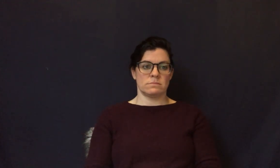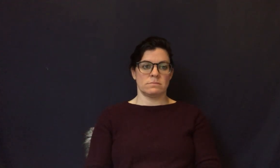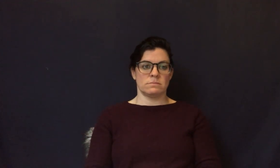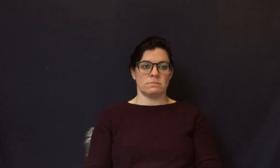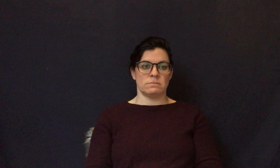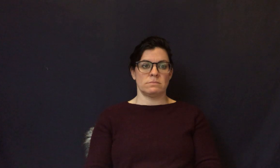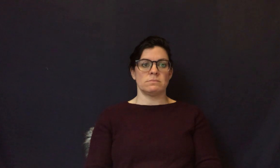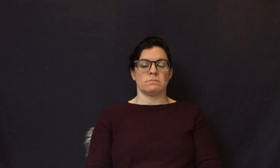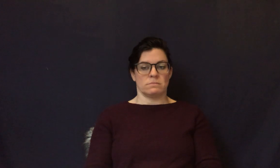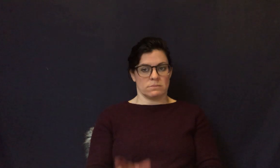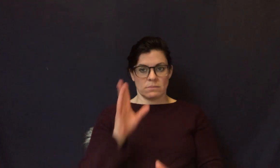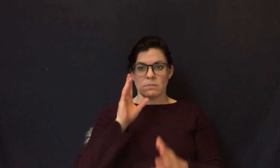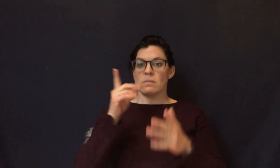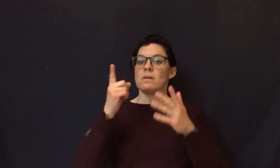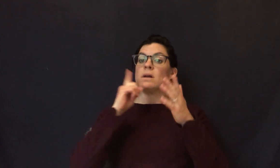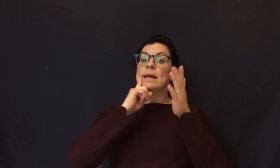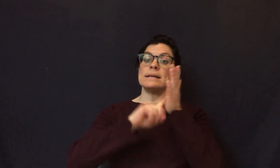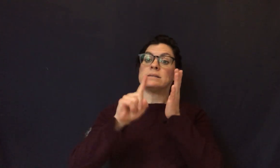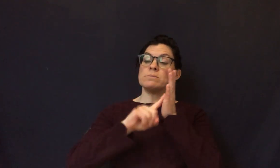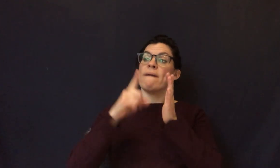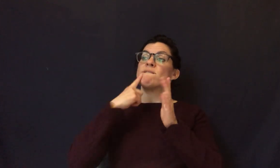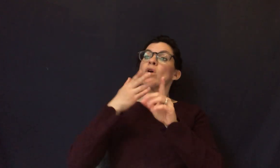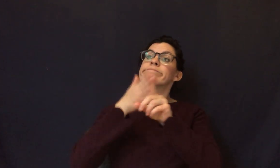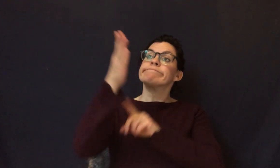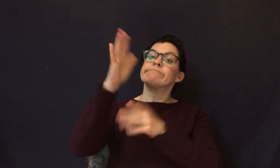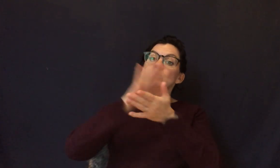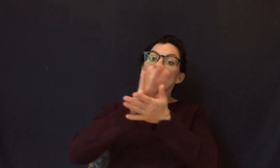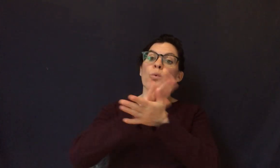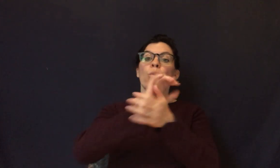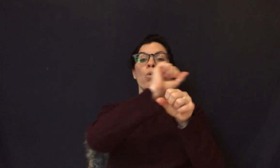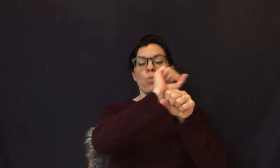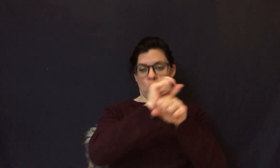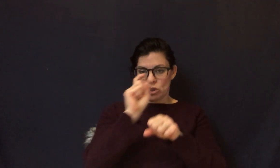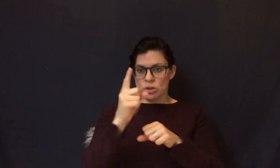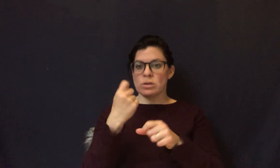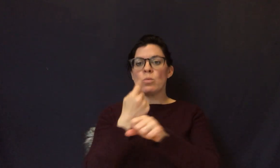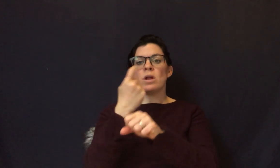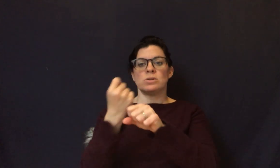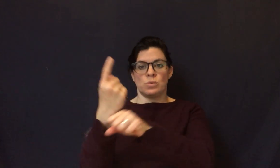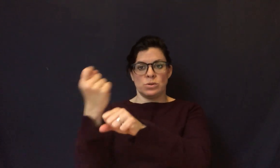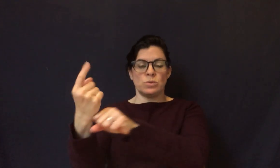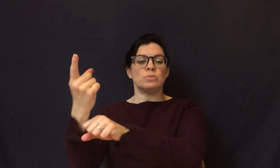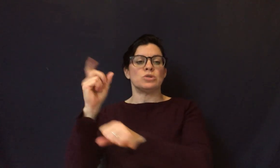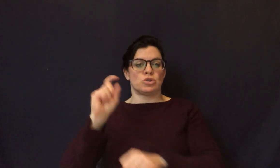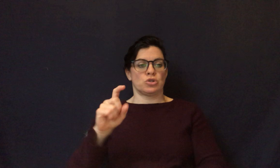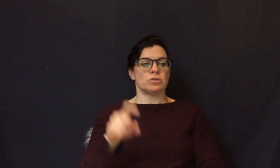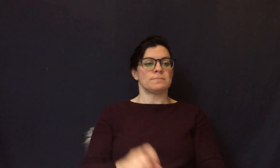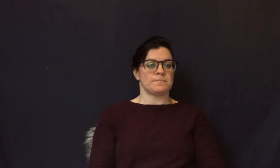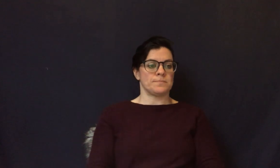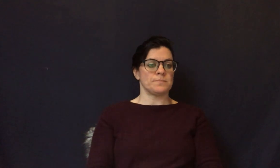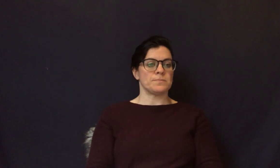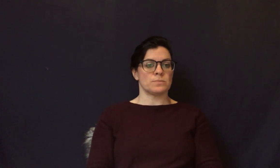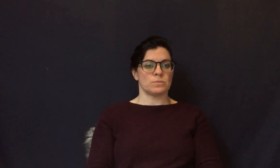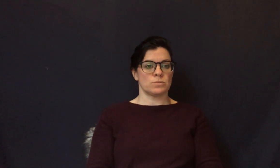extinguishers, so they're there for you to remember how to use them. Okay, that type of